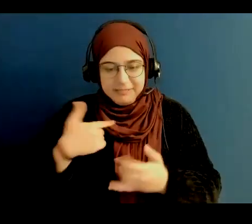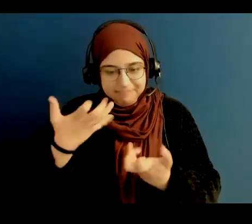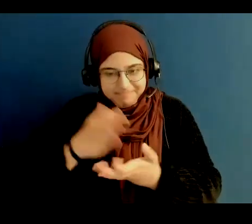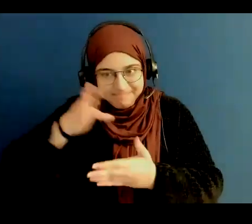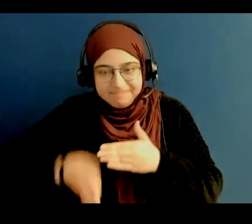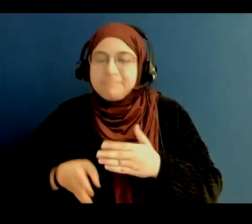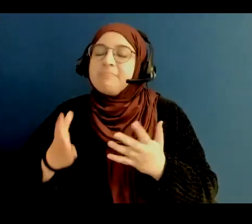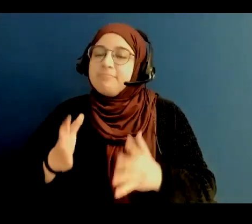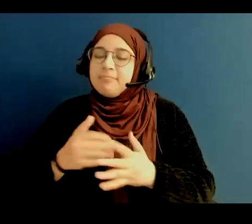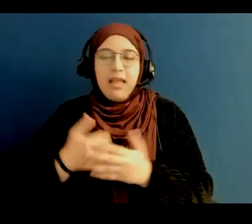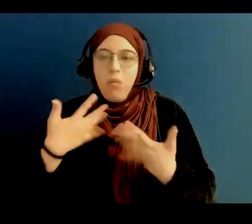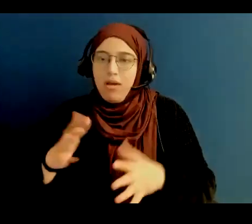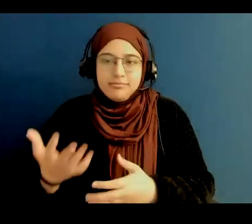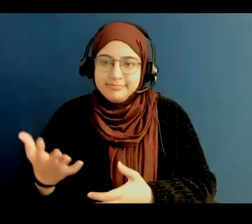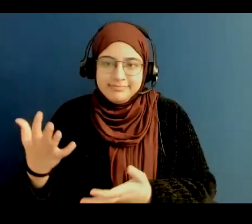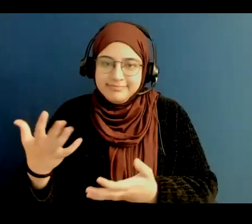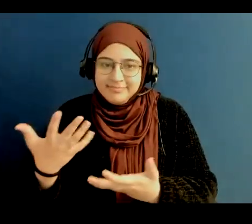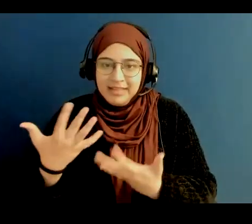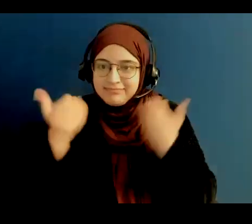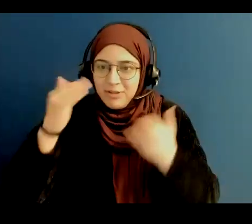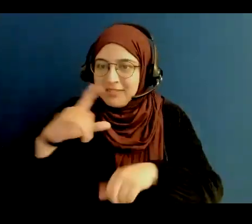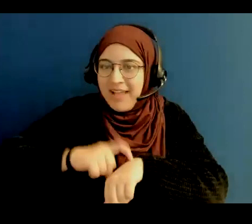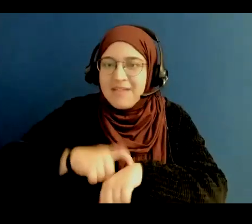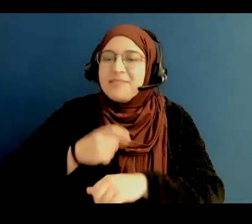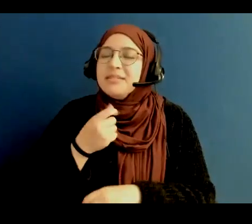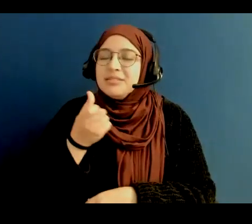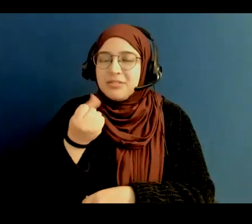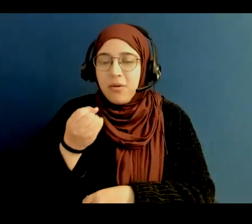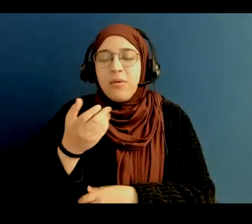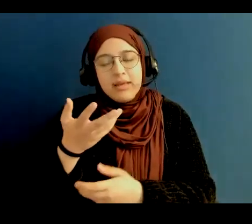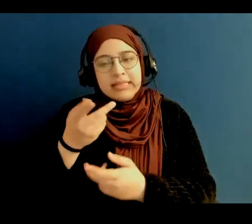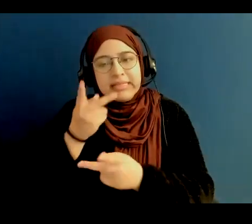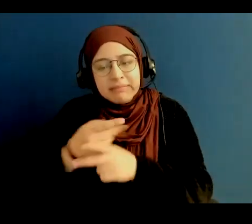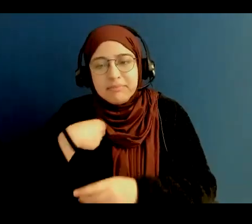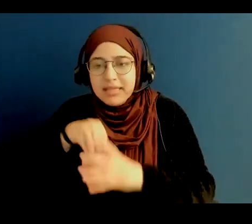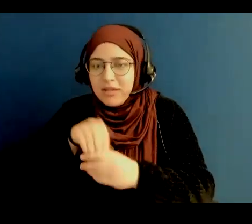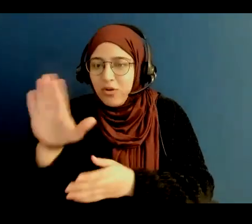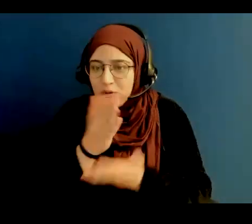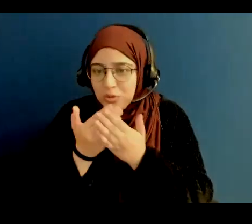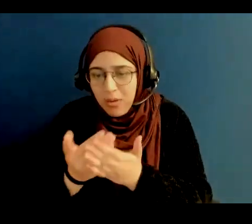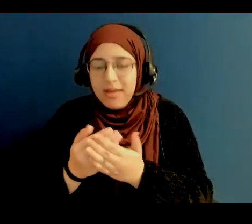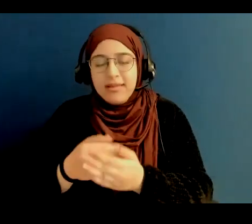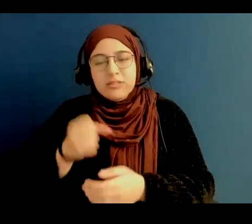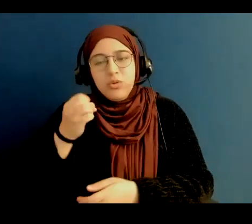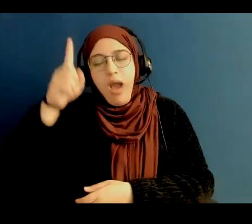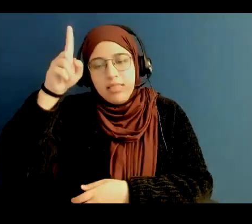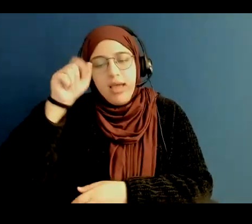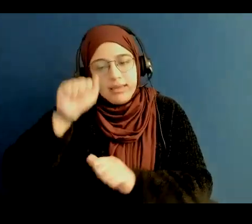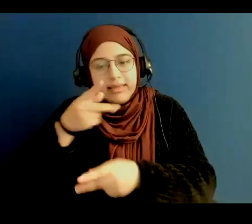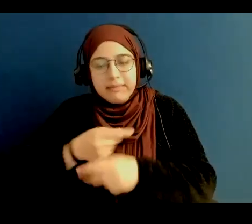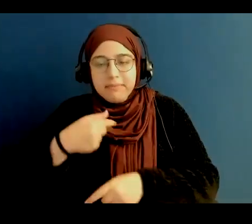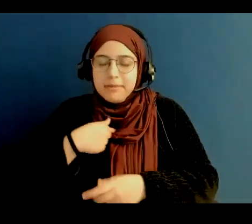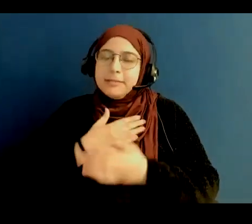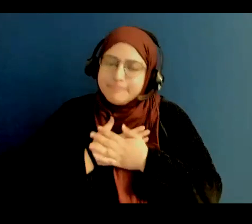Just try your best to apply these tips. Keep me in your du'as so that Allah Azza wa Jal keeps me sincere, keeps me guided.